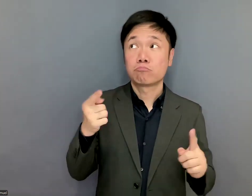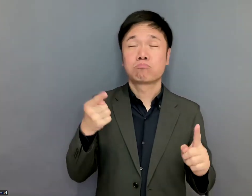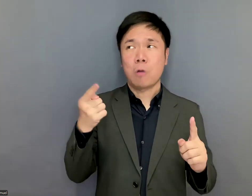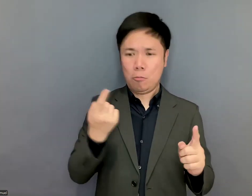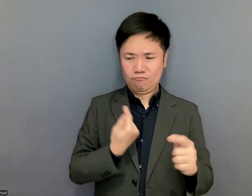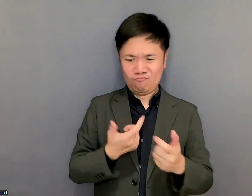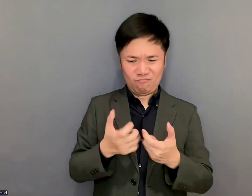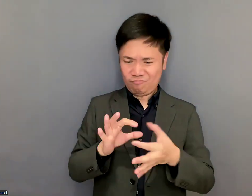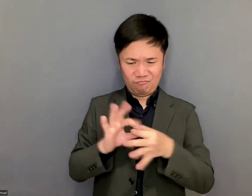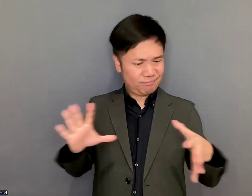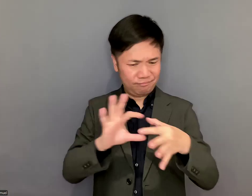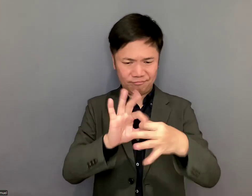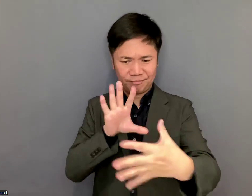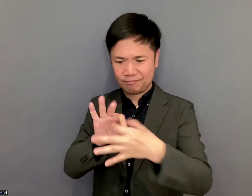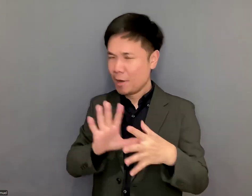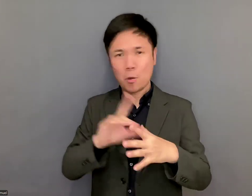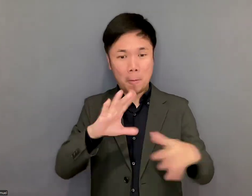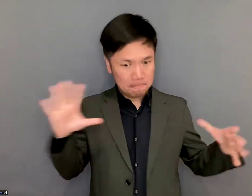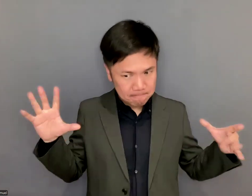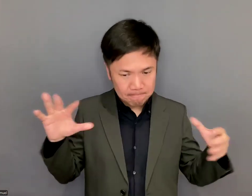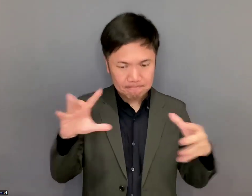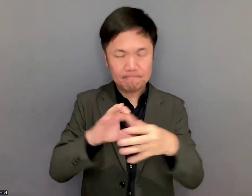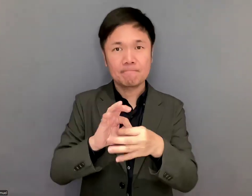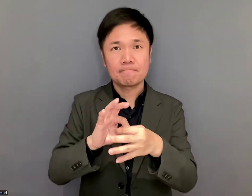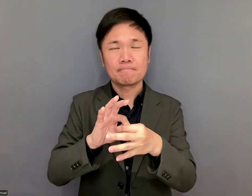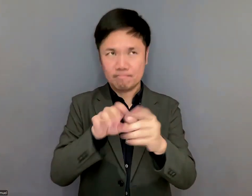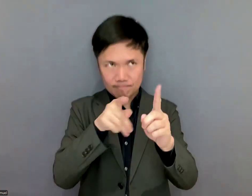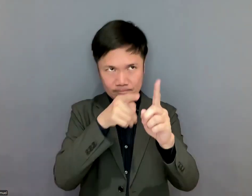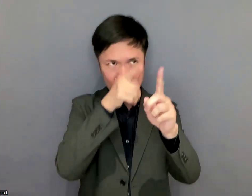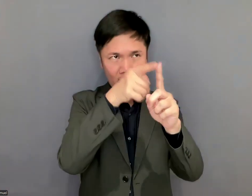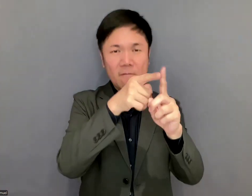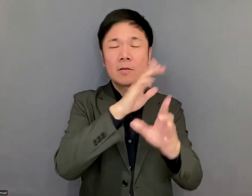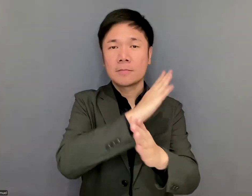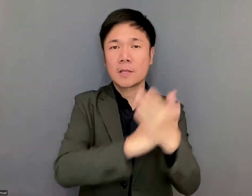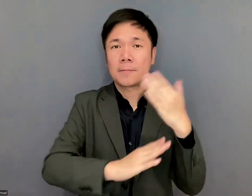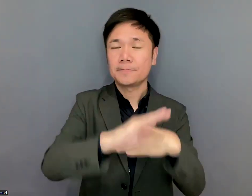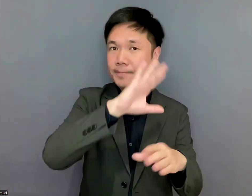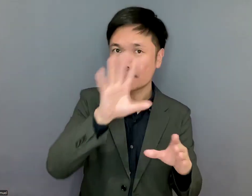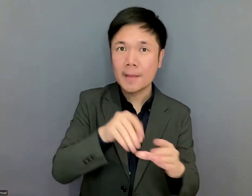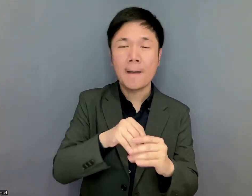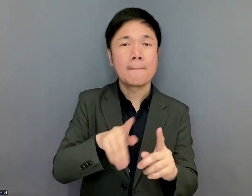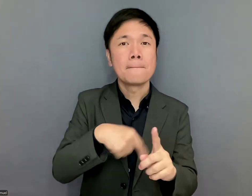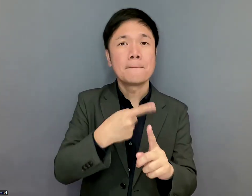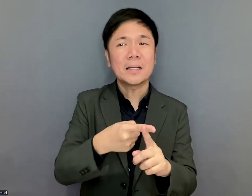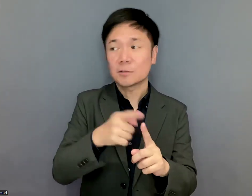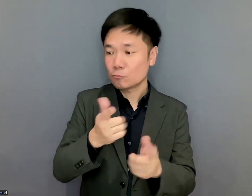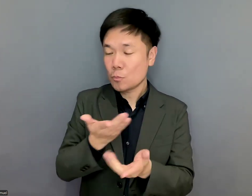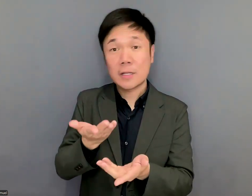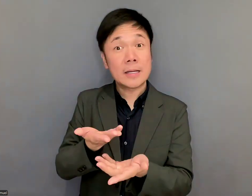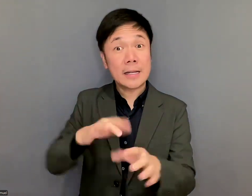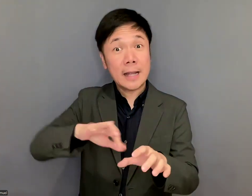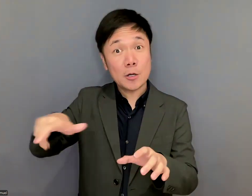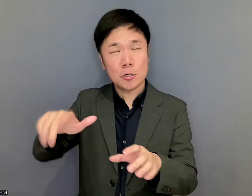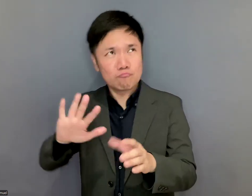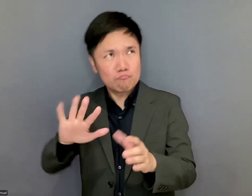approach to disability inclusion and to the submission of commitments. And we will speak